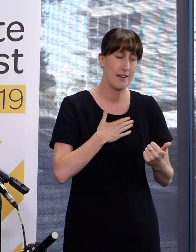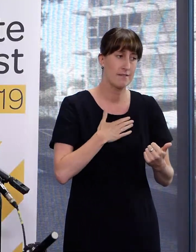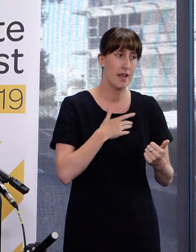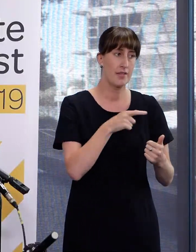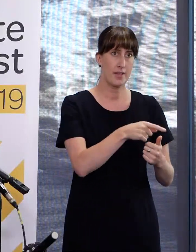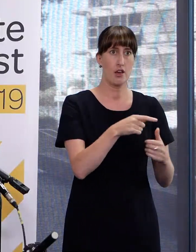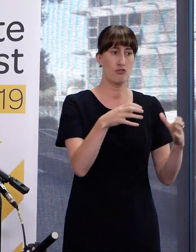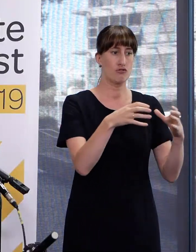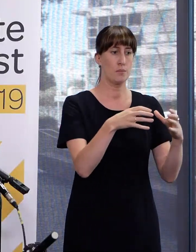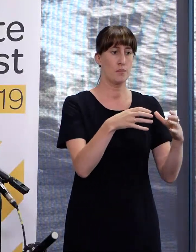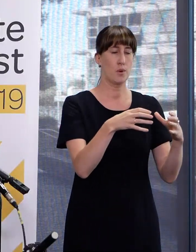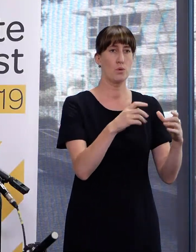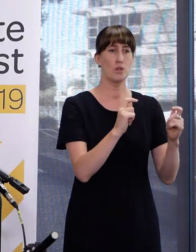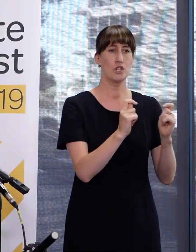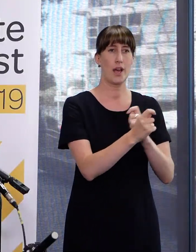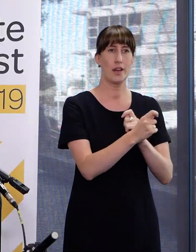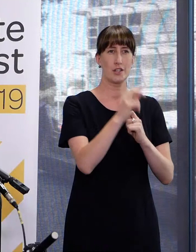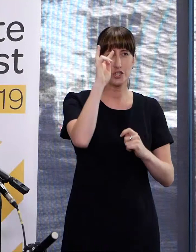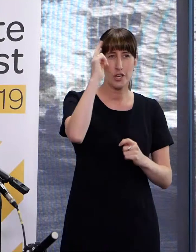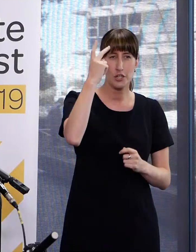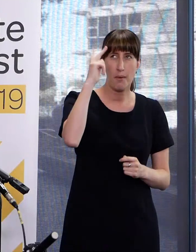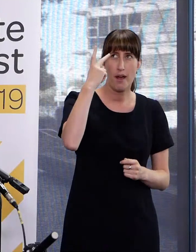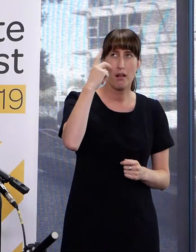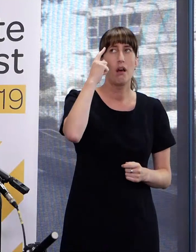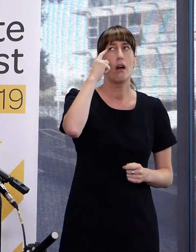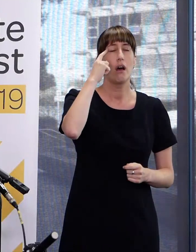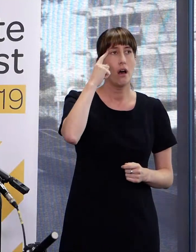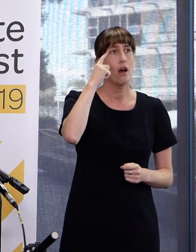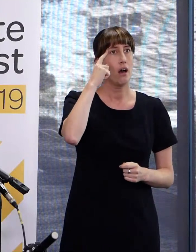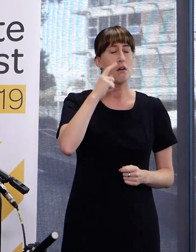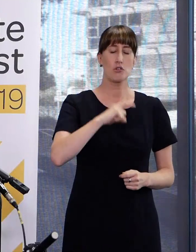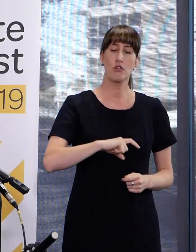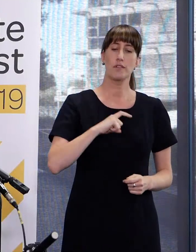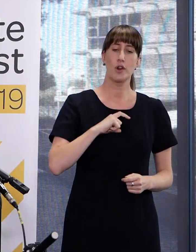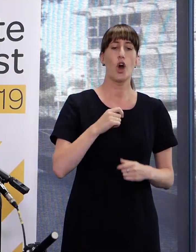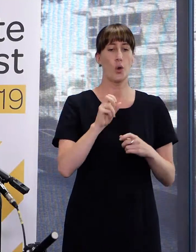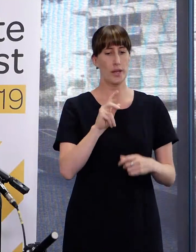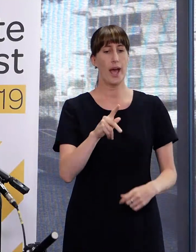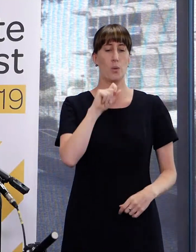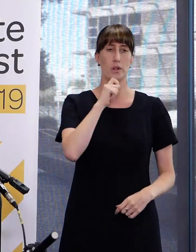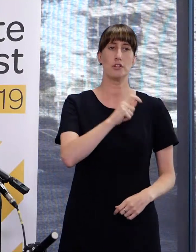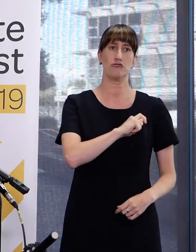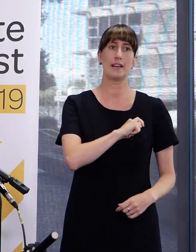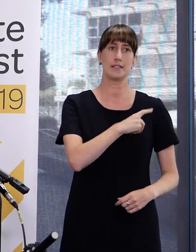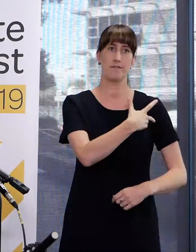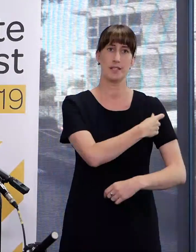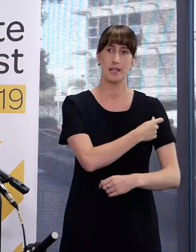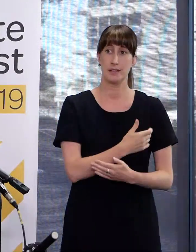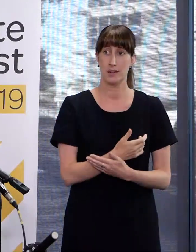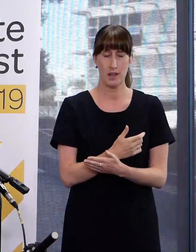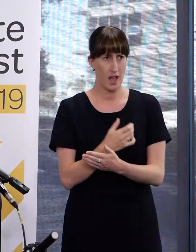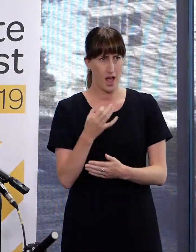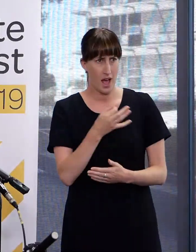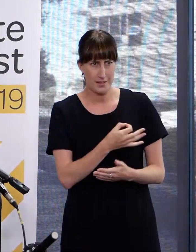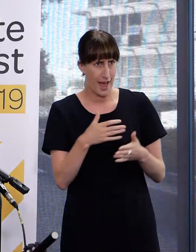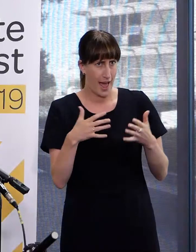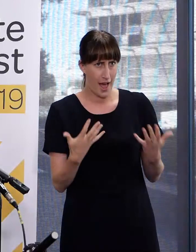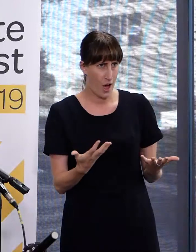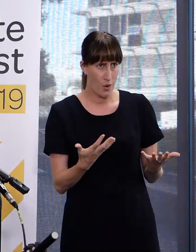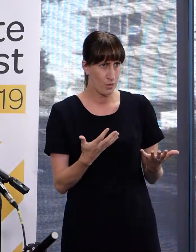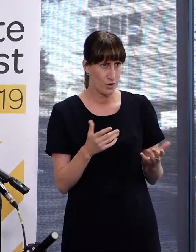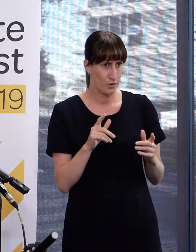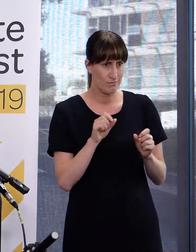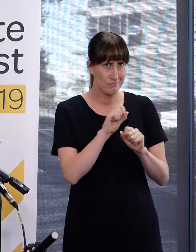get smaller over time as they see and become confident with the use of the vaccine. How are you actually going to do that? Through a whole range